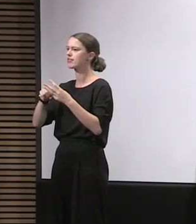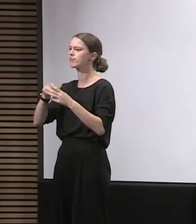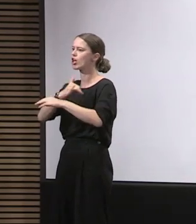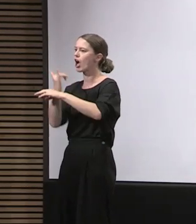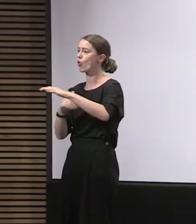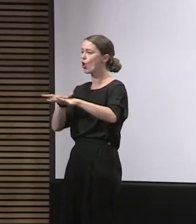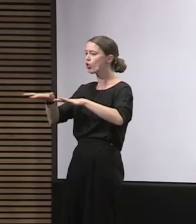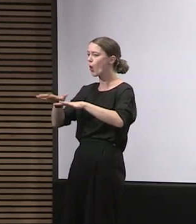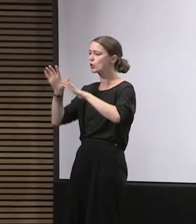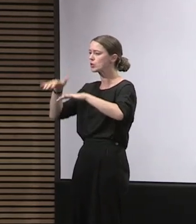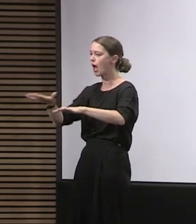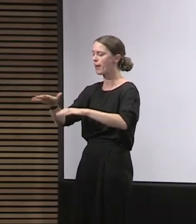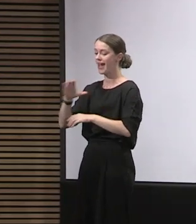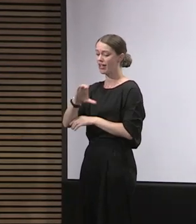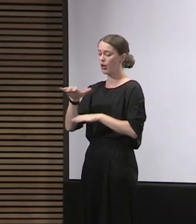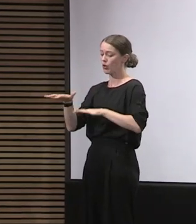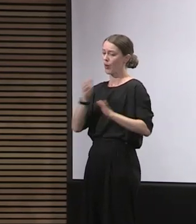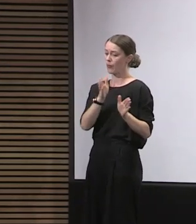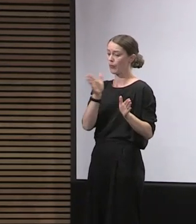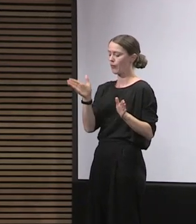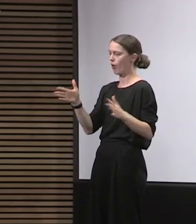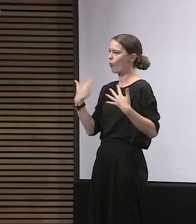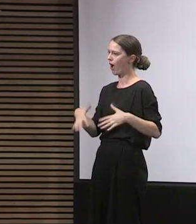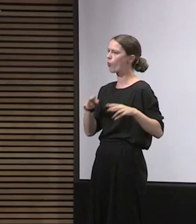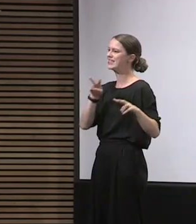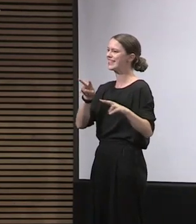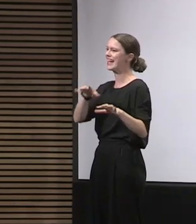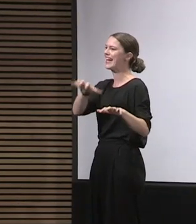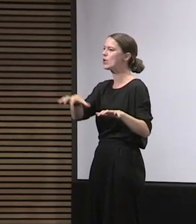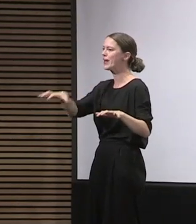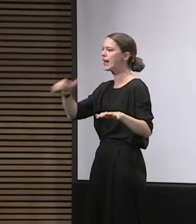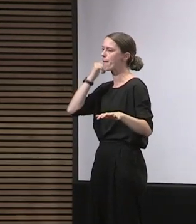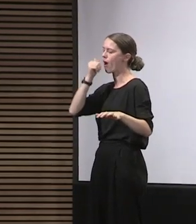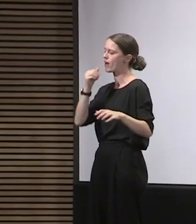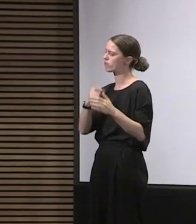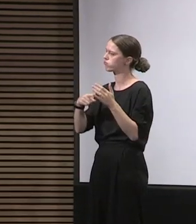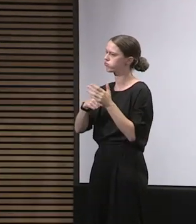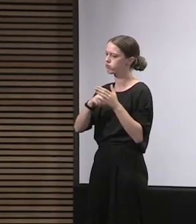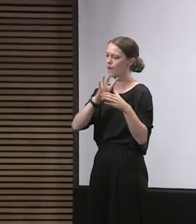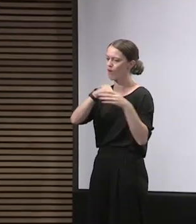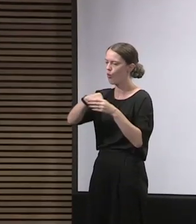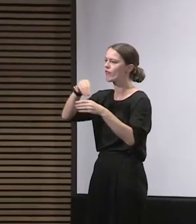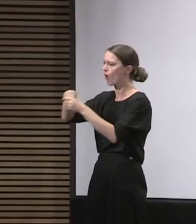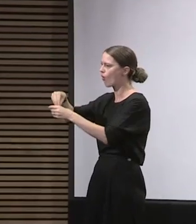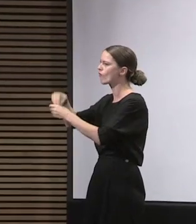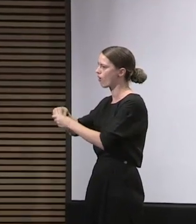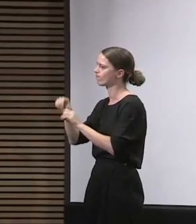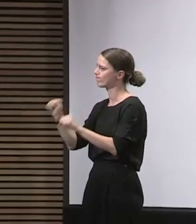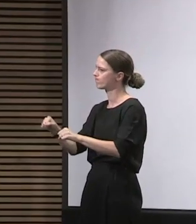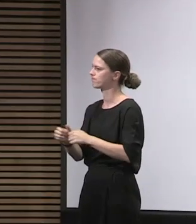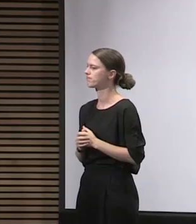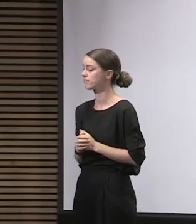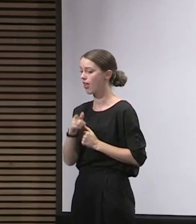and tsunami and Canterbury earthquakes as well, iwi and Maori are a key part of any response, and they